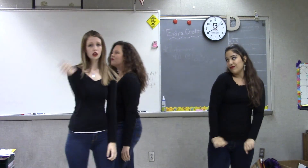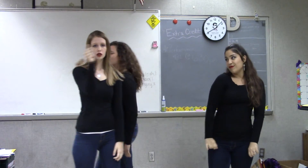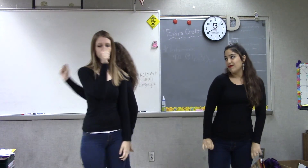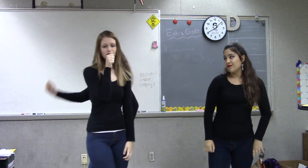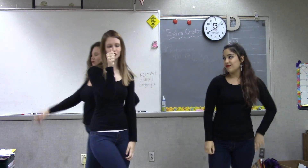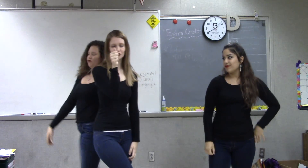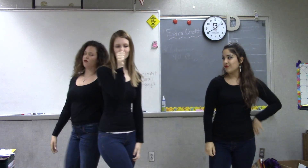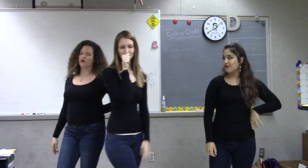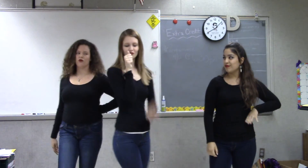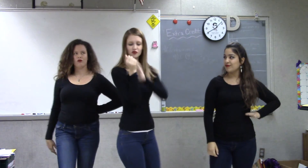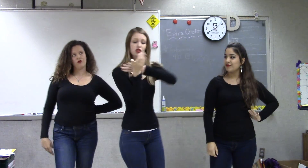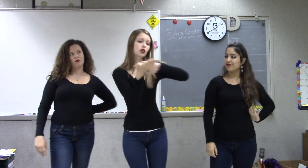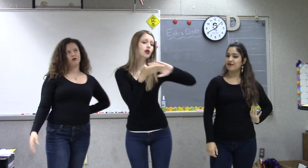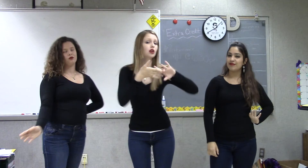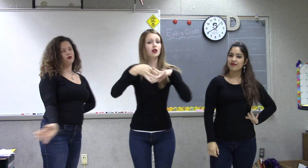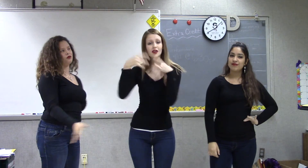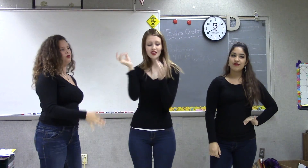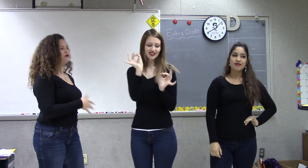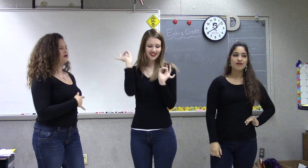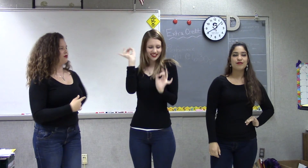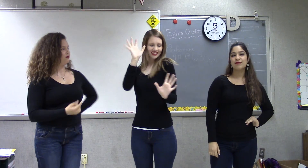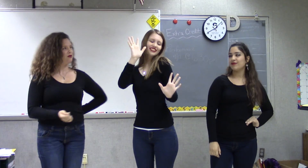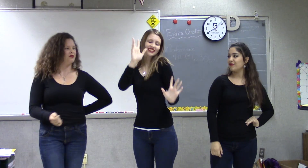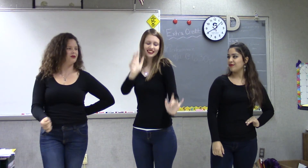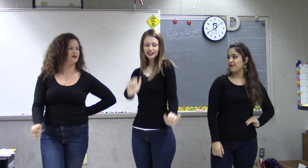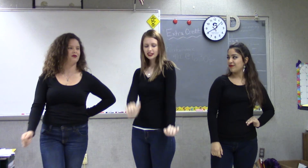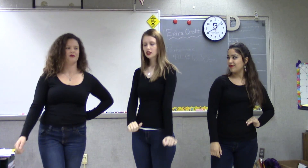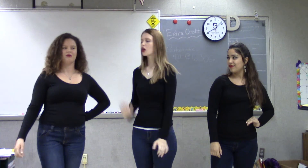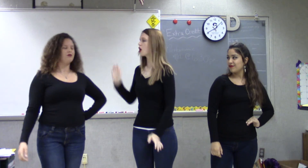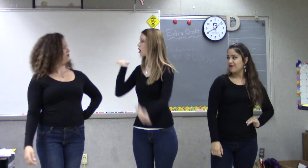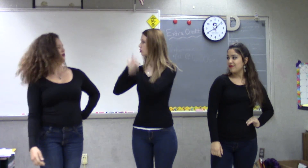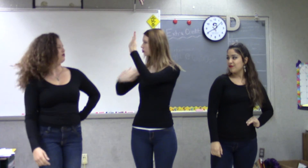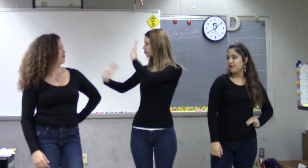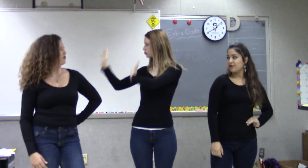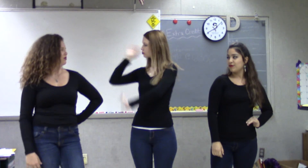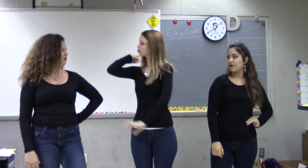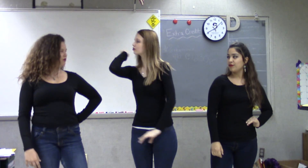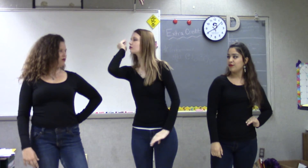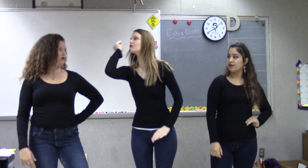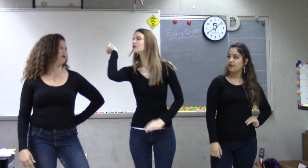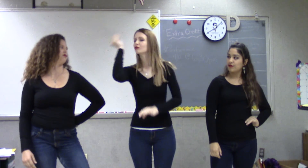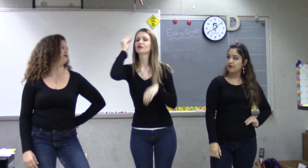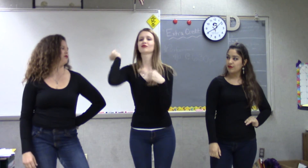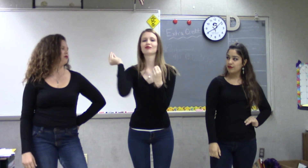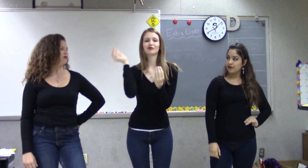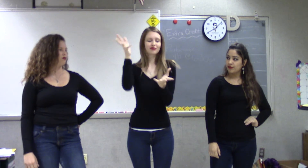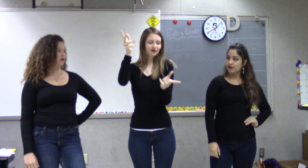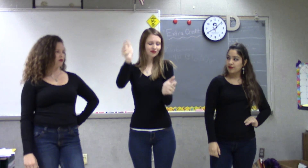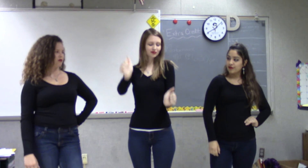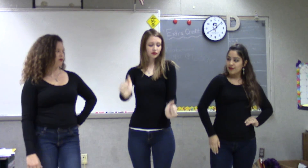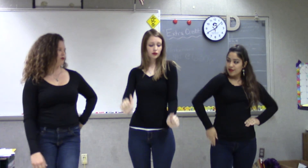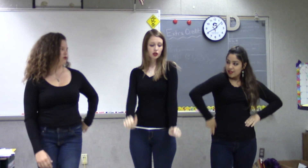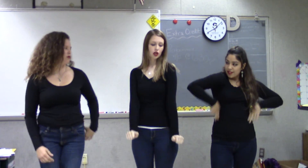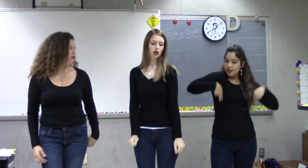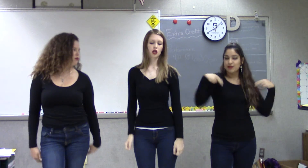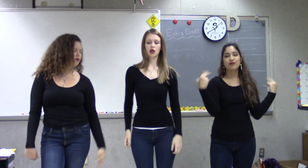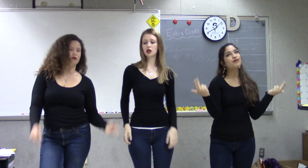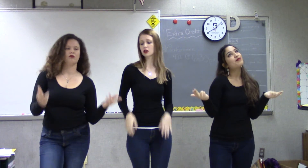And I fortunately know a little magic. It's a talent that I always have possessed. And here